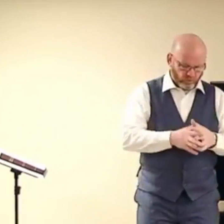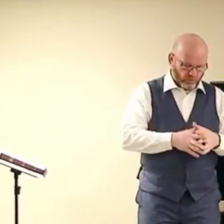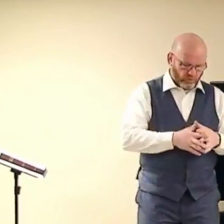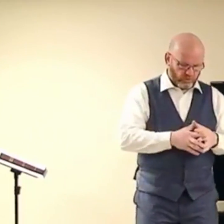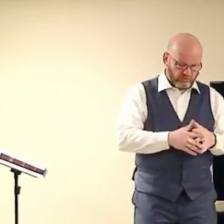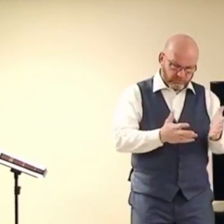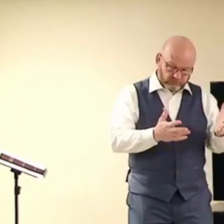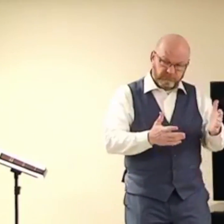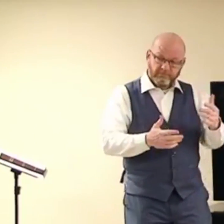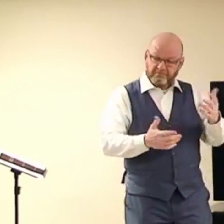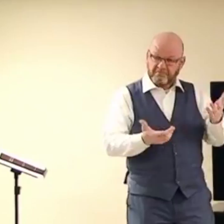So,